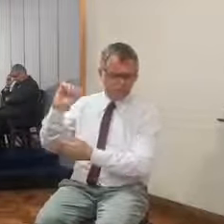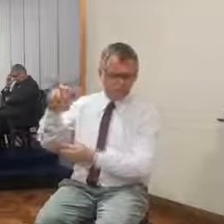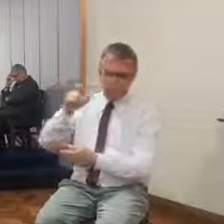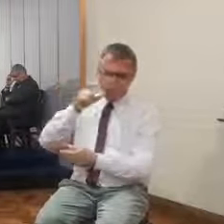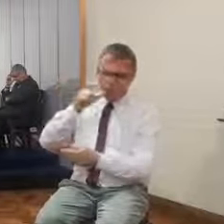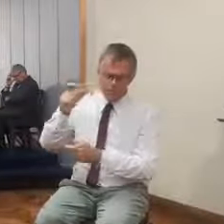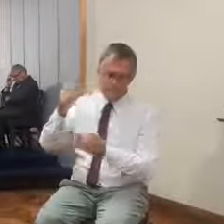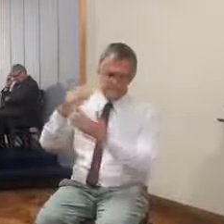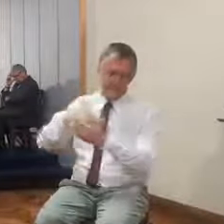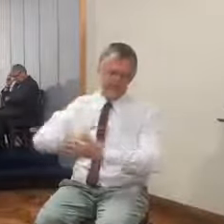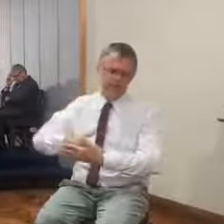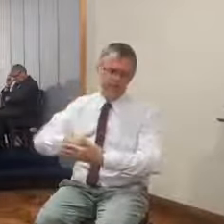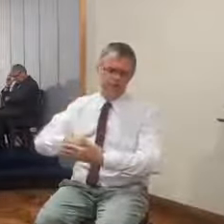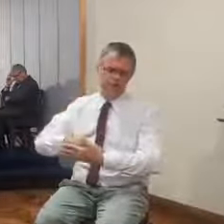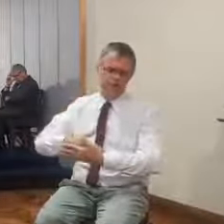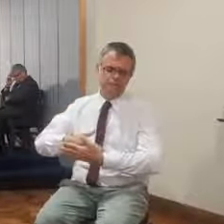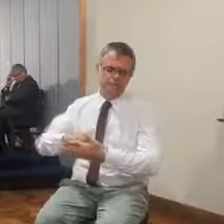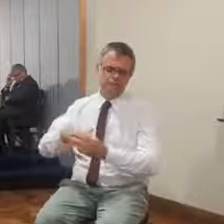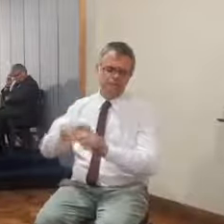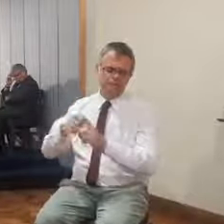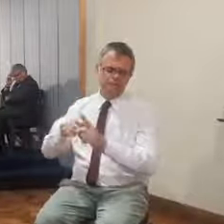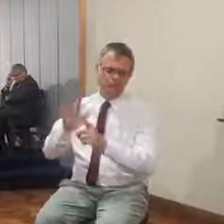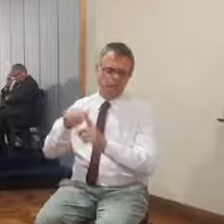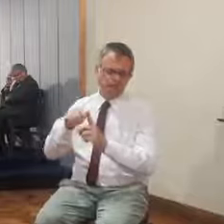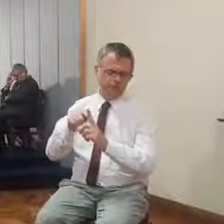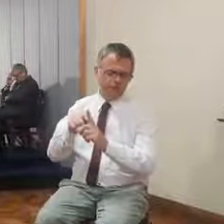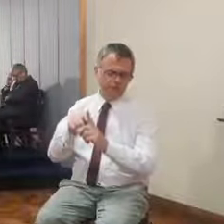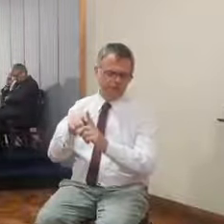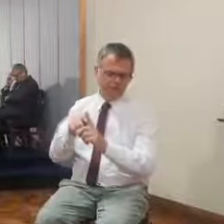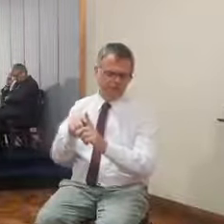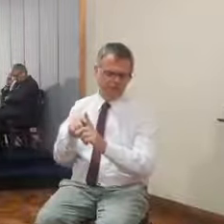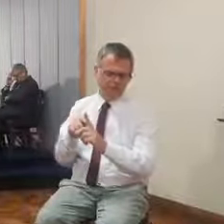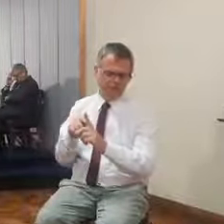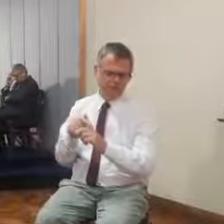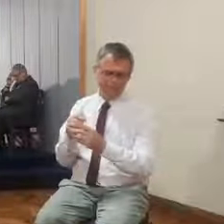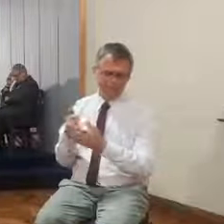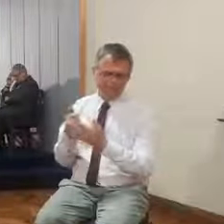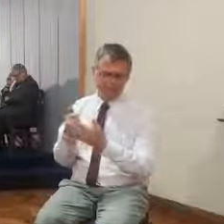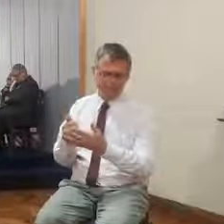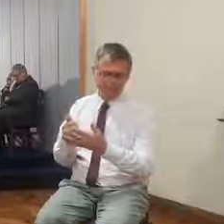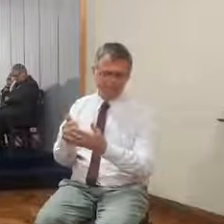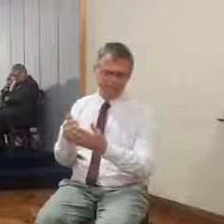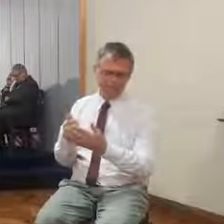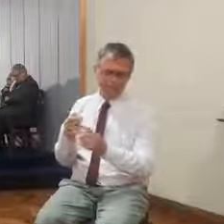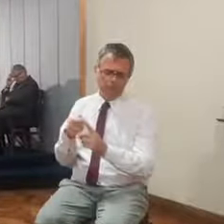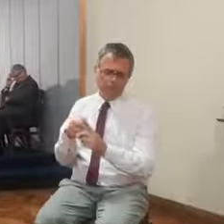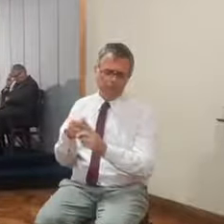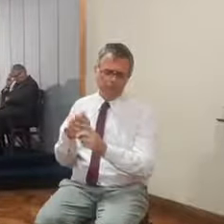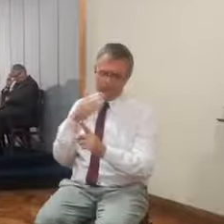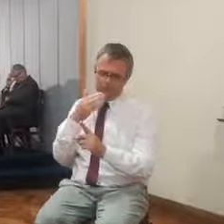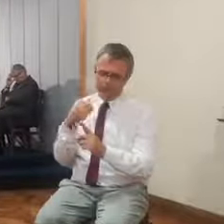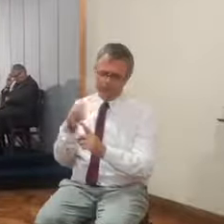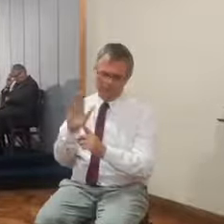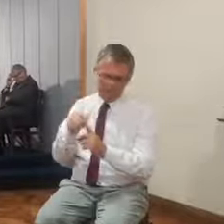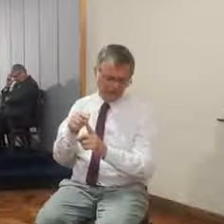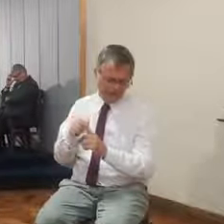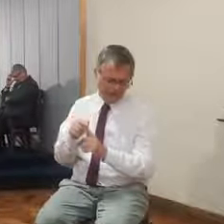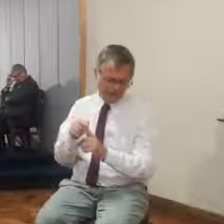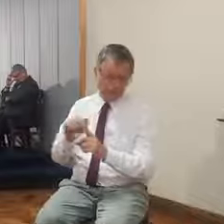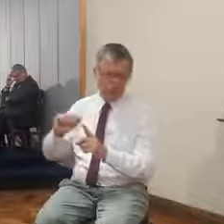makes application, O Lord our God, and divine our word, Lord, help him. Bless him, fill him with